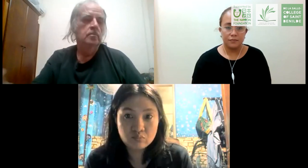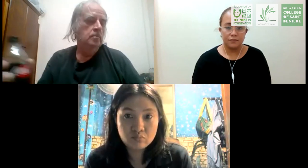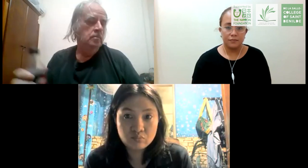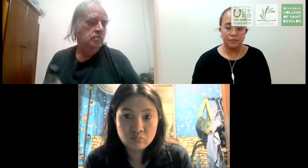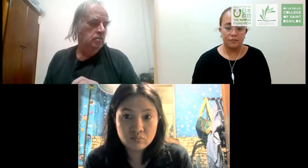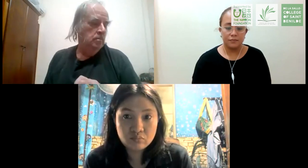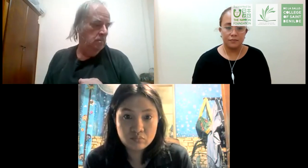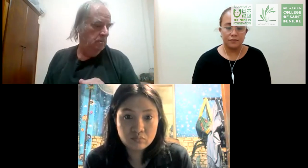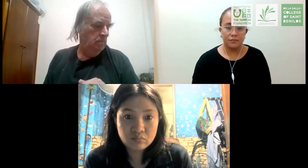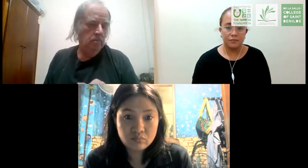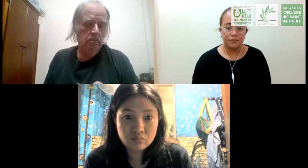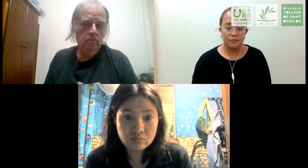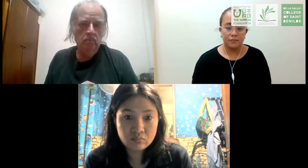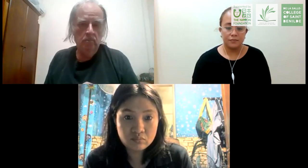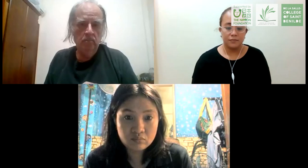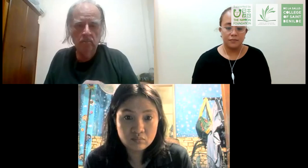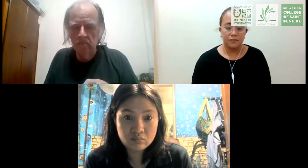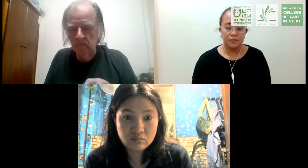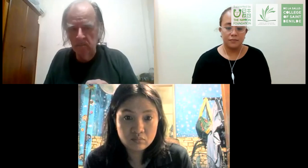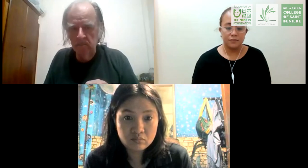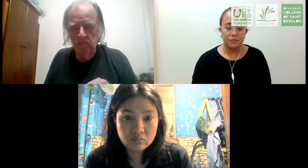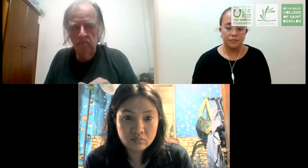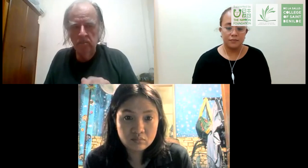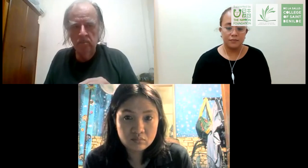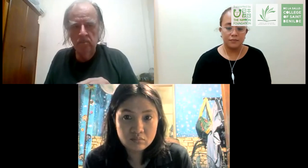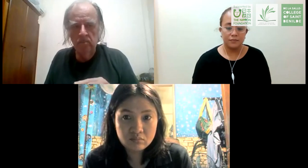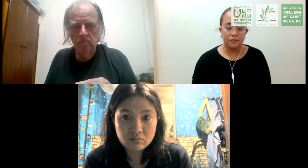I have a copy of the two-handed ones. Oh, sorry. I was supposed to bring it up.